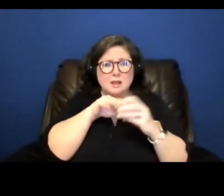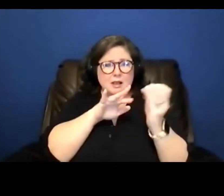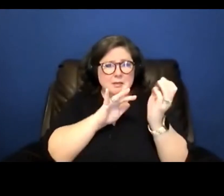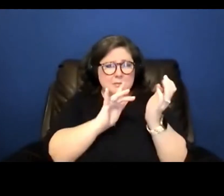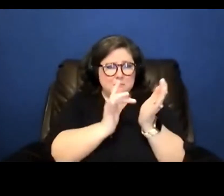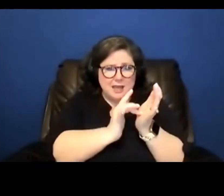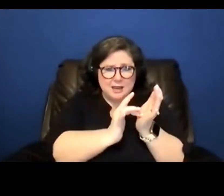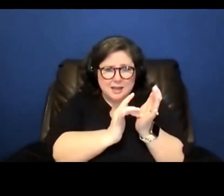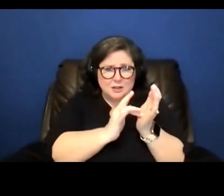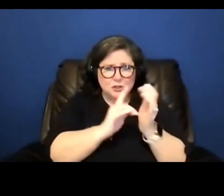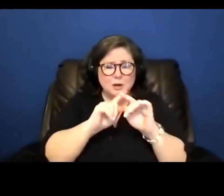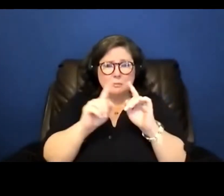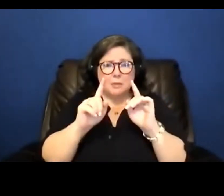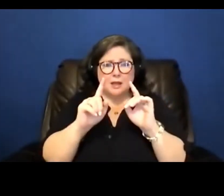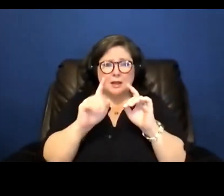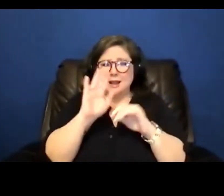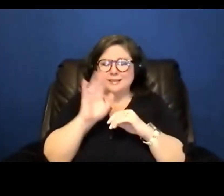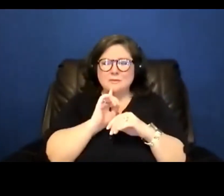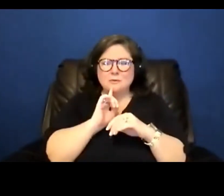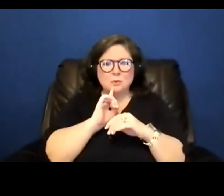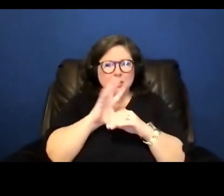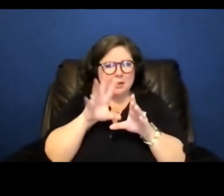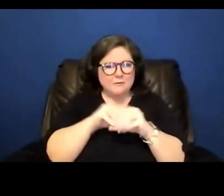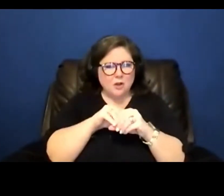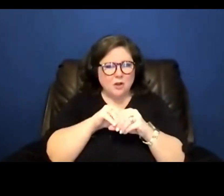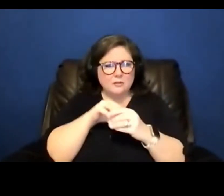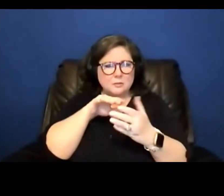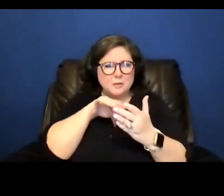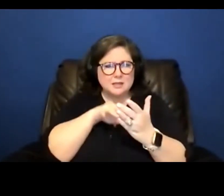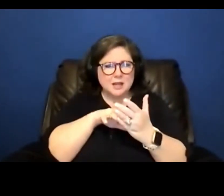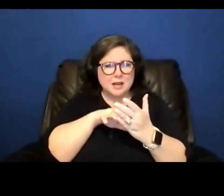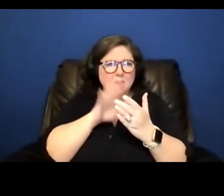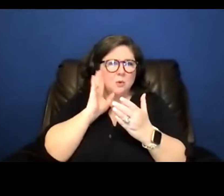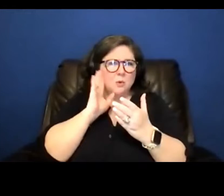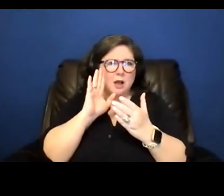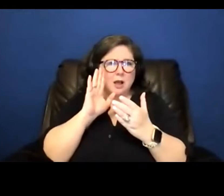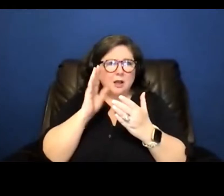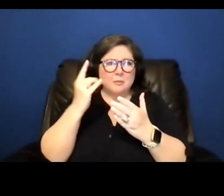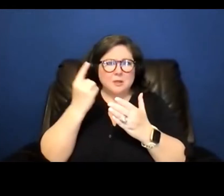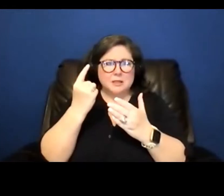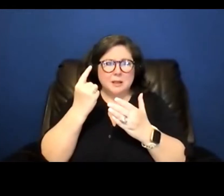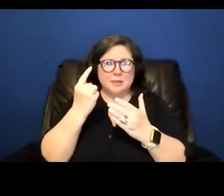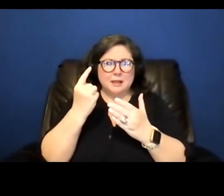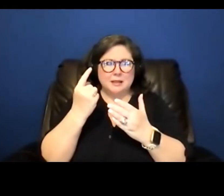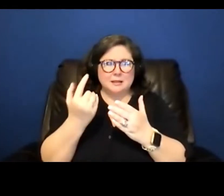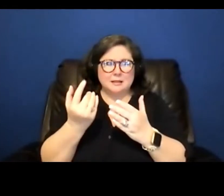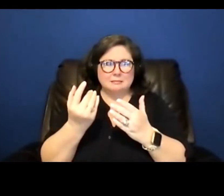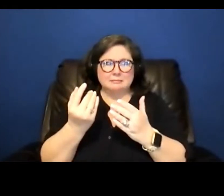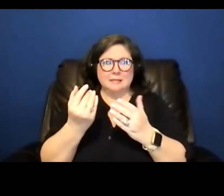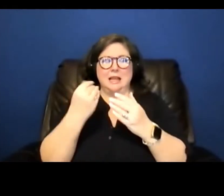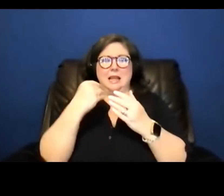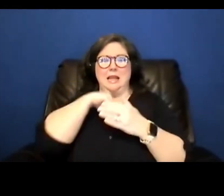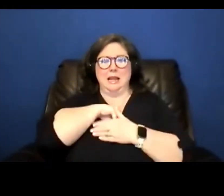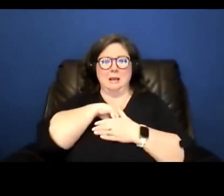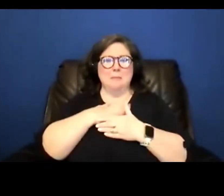medication, but I had never really been involved in a study where I was going to put something foreign in my body that I didn't know about, and it was scary.